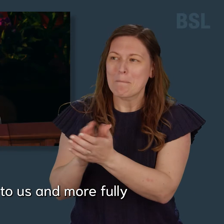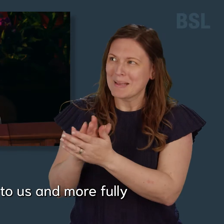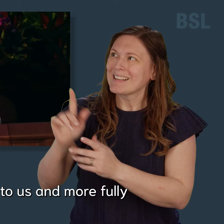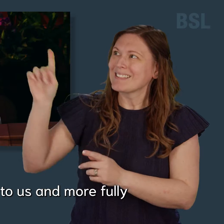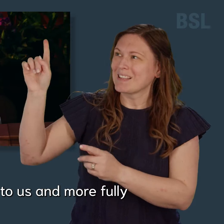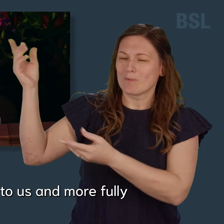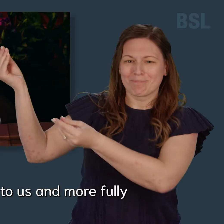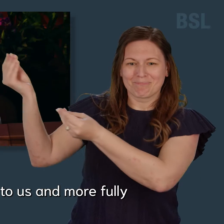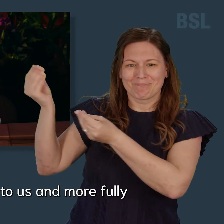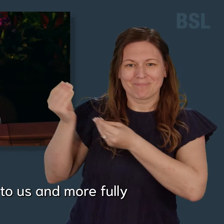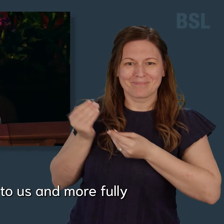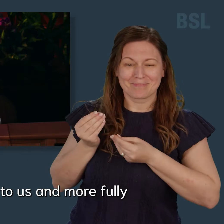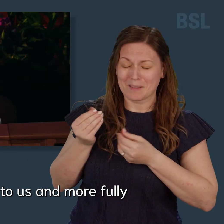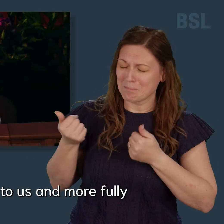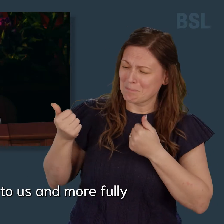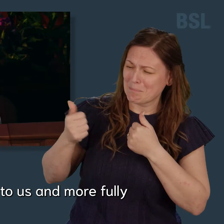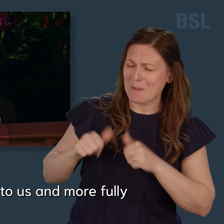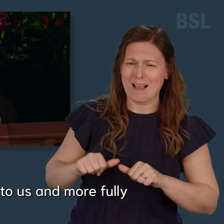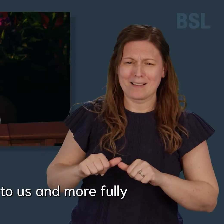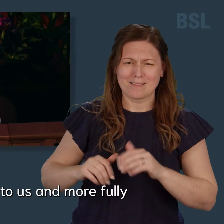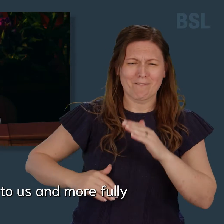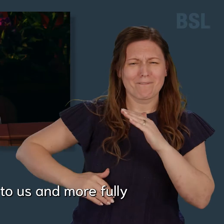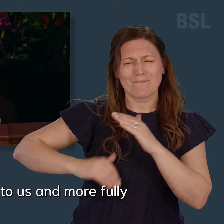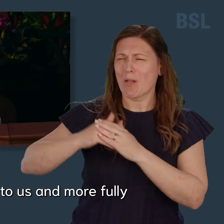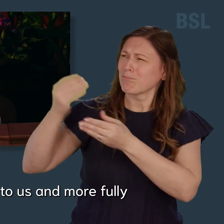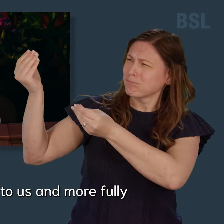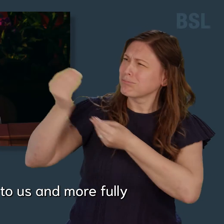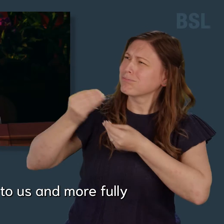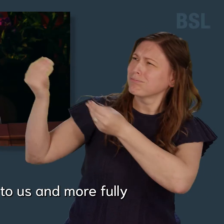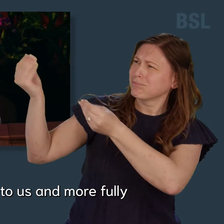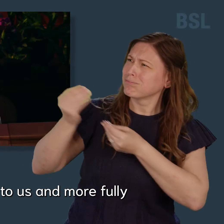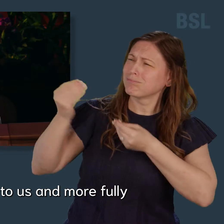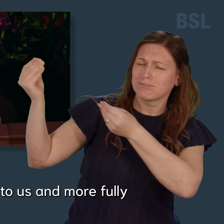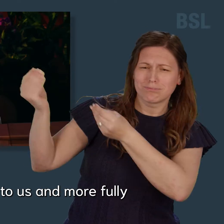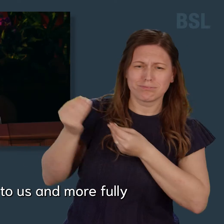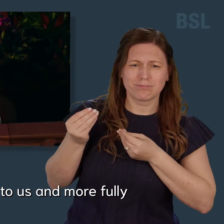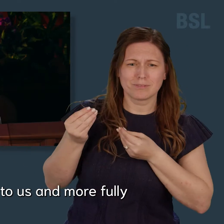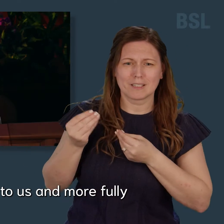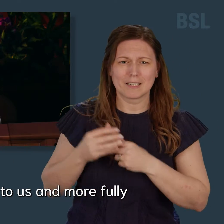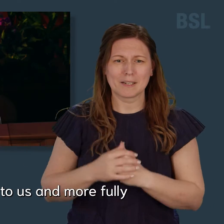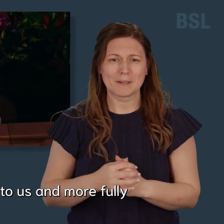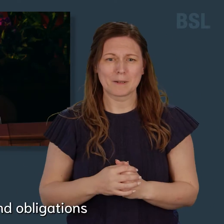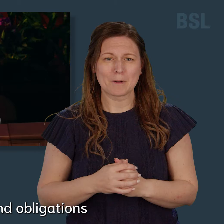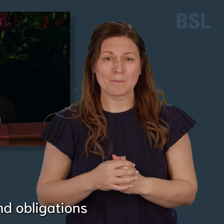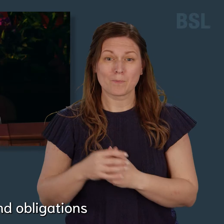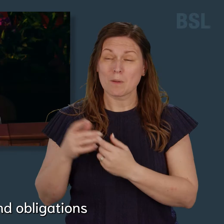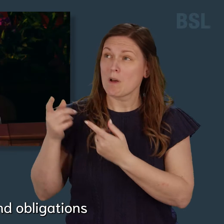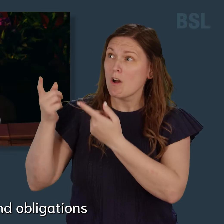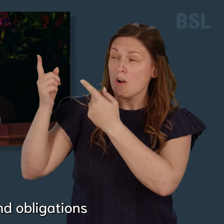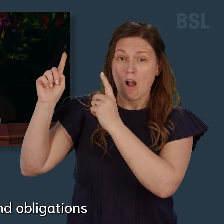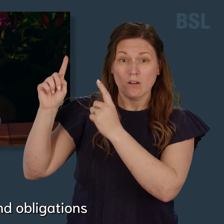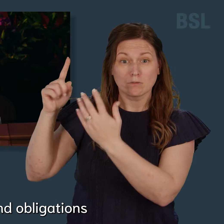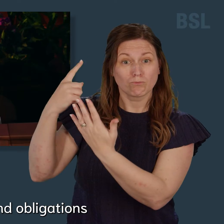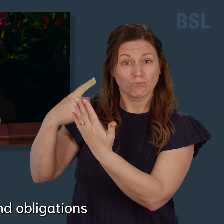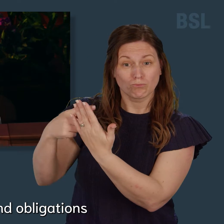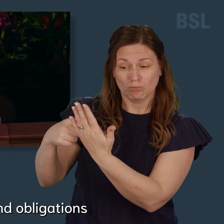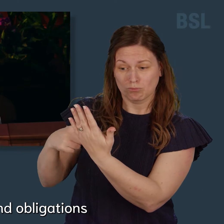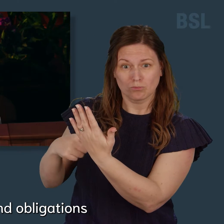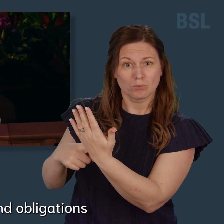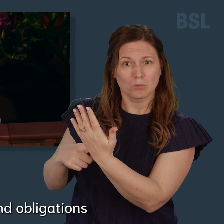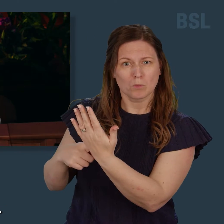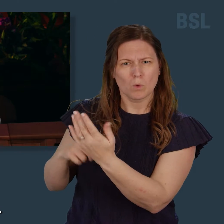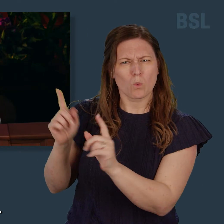allows Him to draw nearer to us and more fully bless us. God sets the conditions